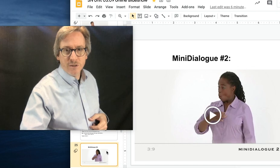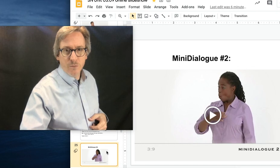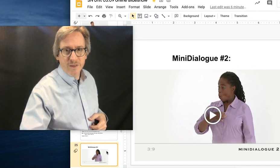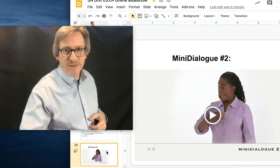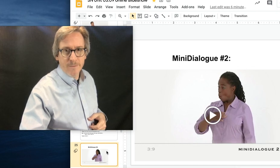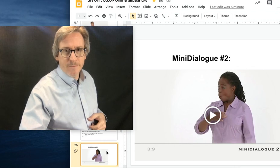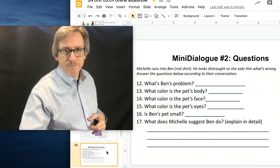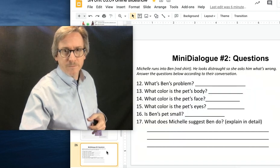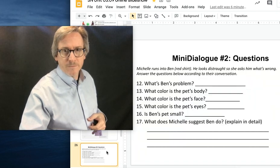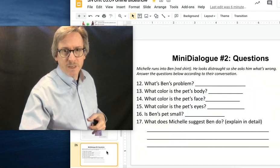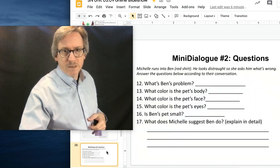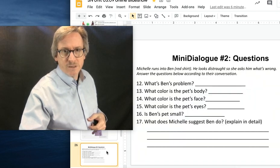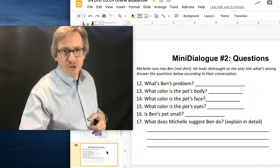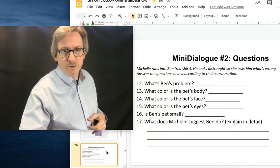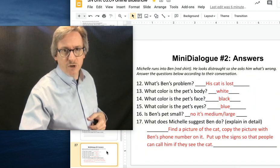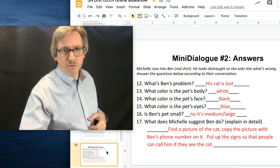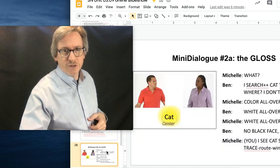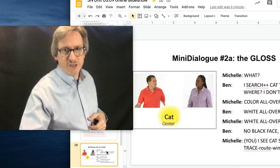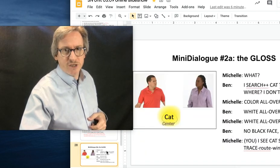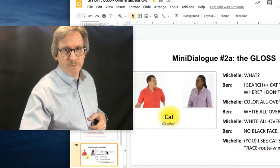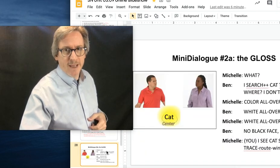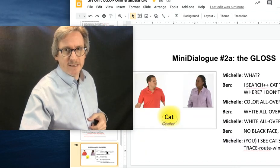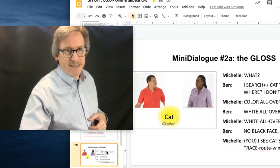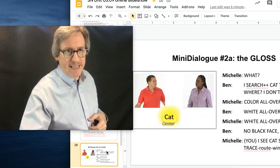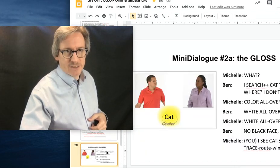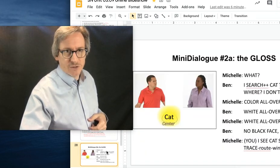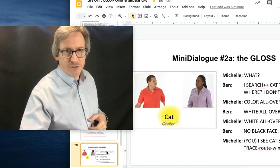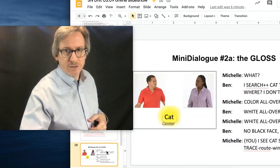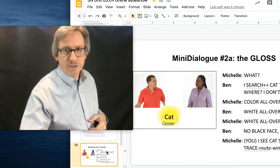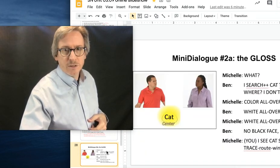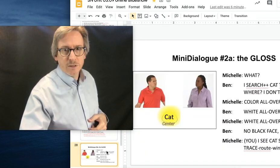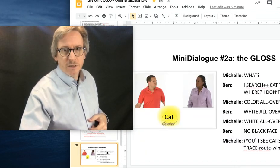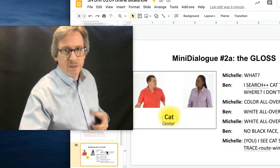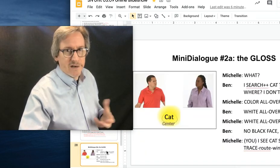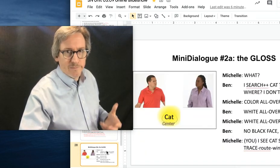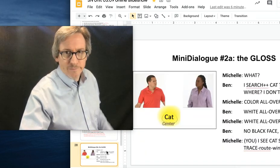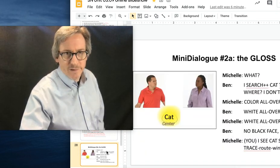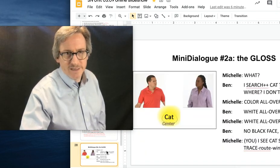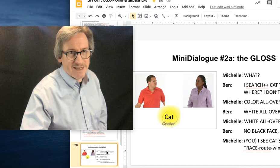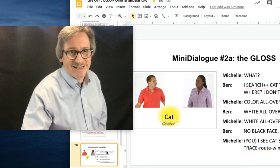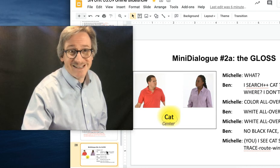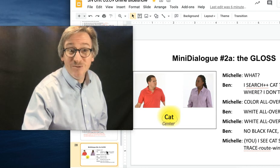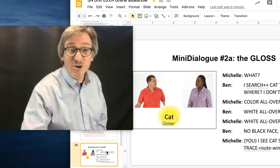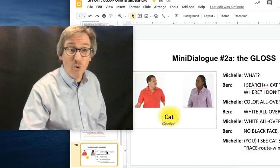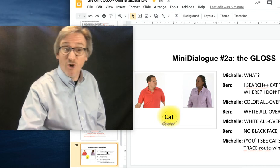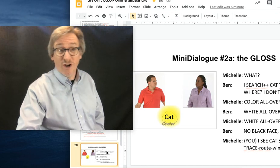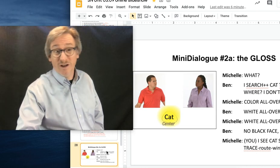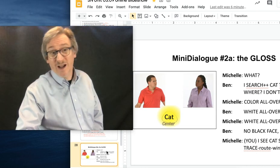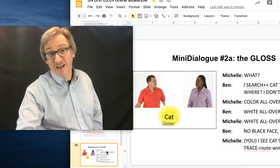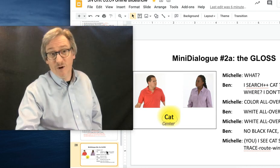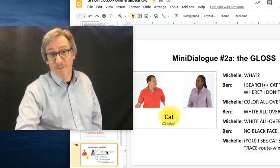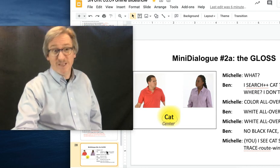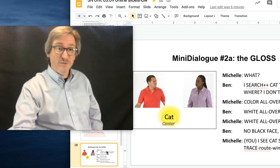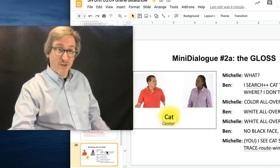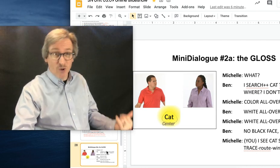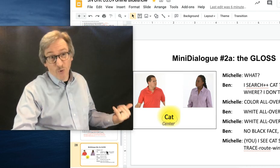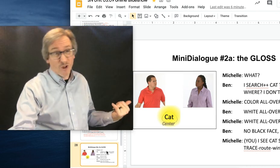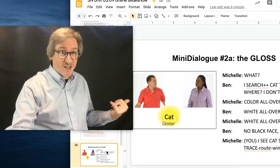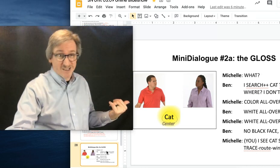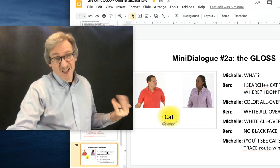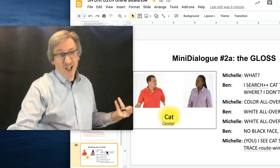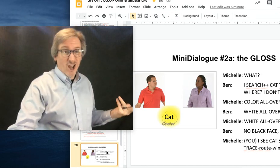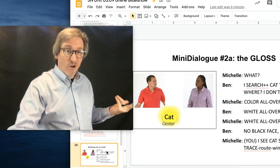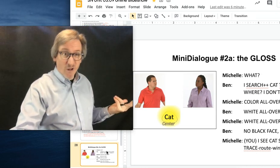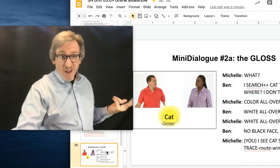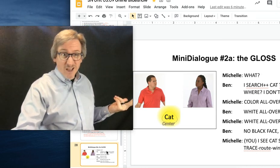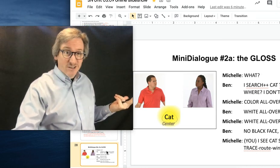answers with them. So don't just jump ahead to the answers. You know, that does you no good. I know it makes you feel cool